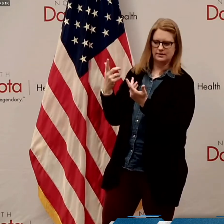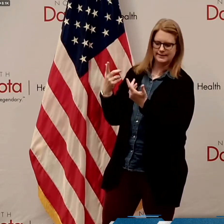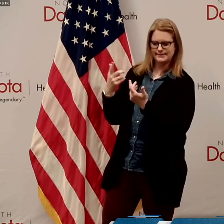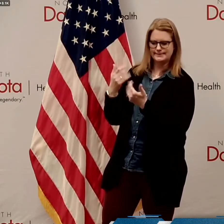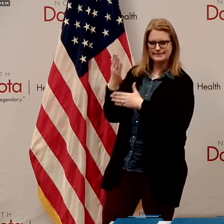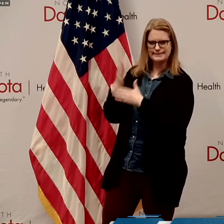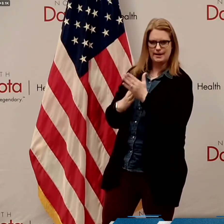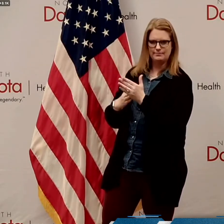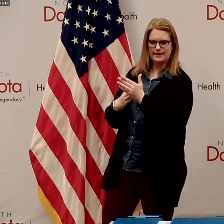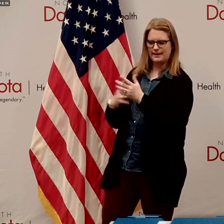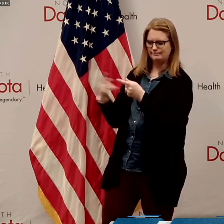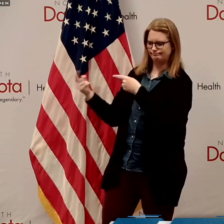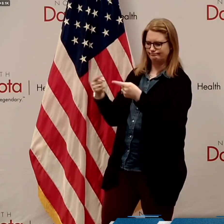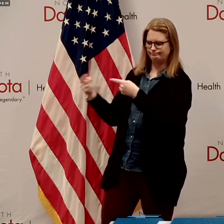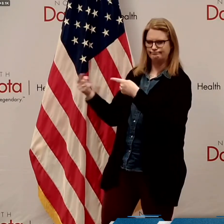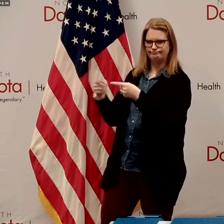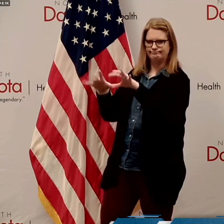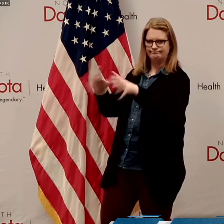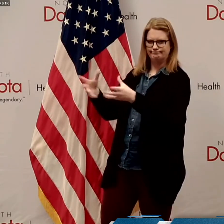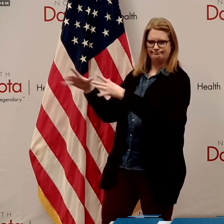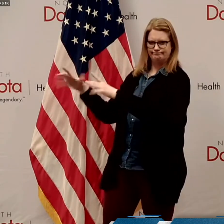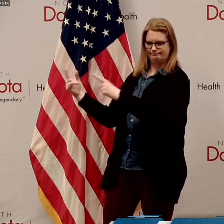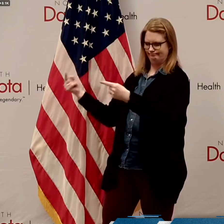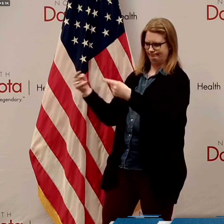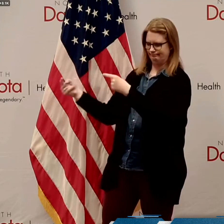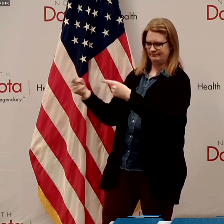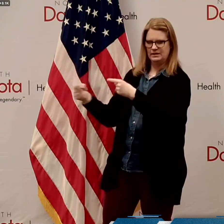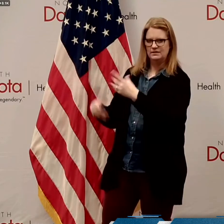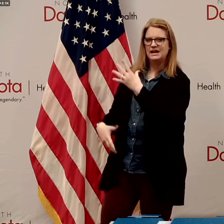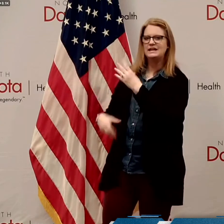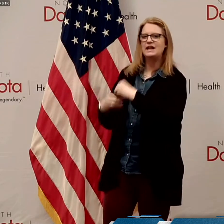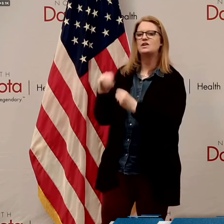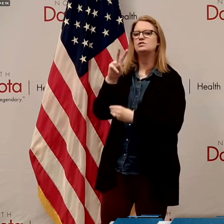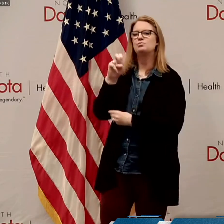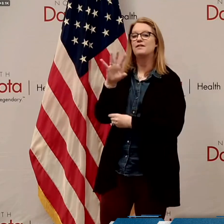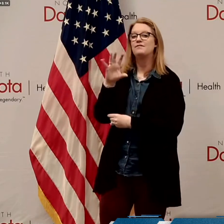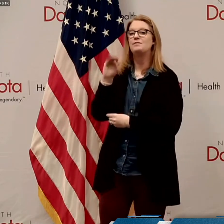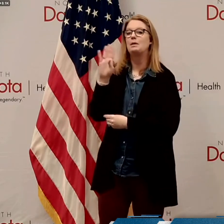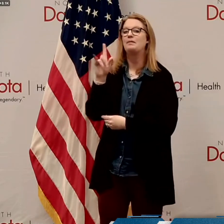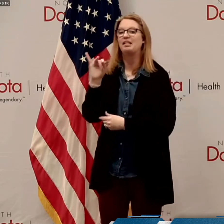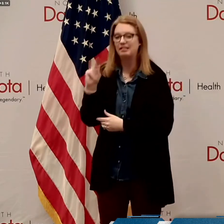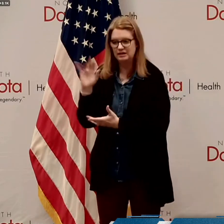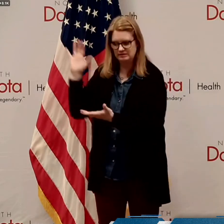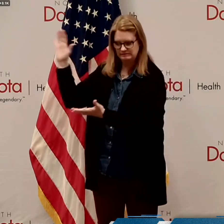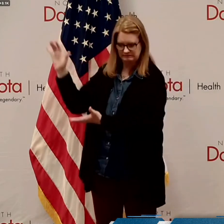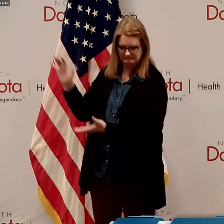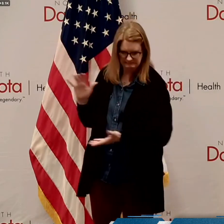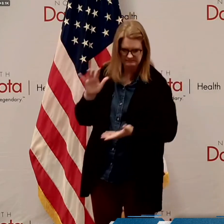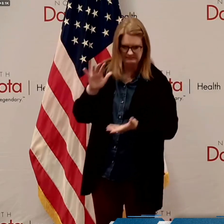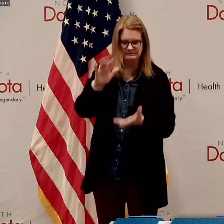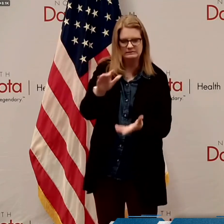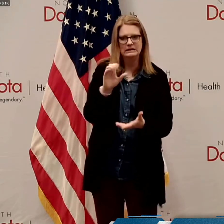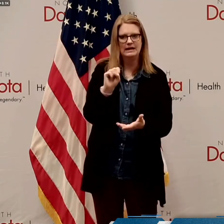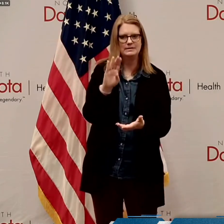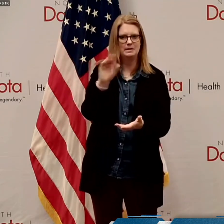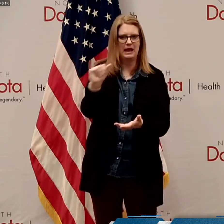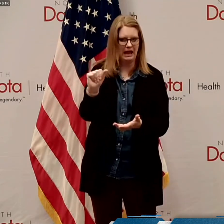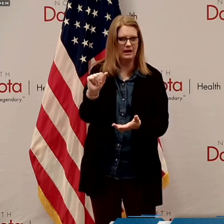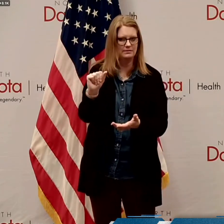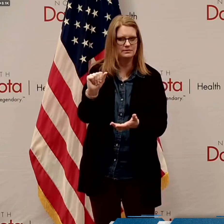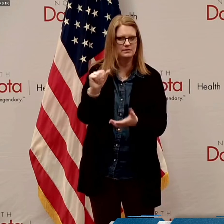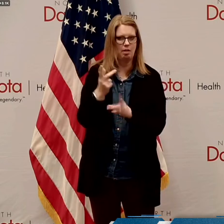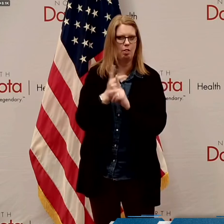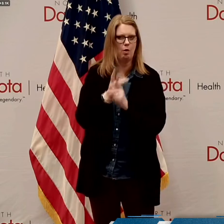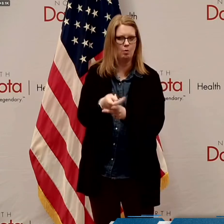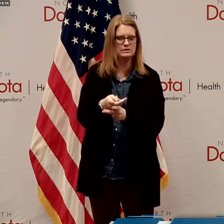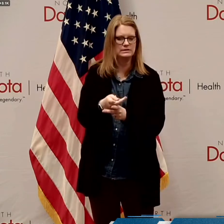does include, if you will, a reload of another $250 billion for the SBA